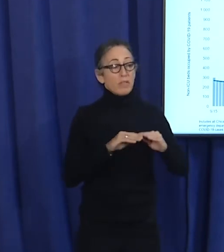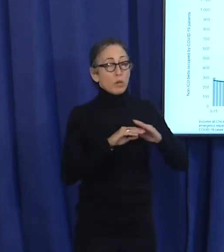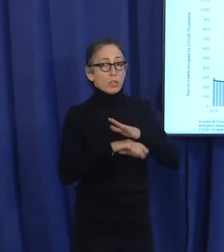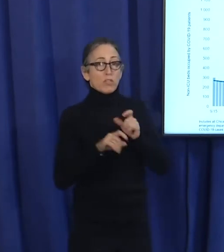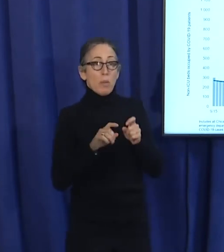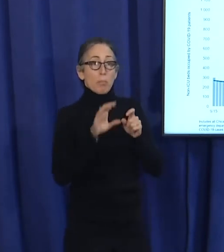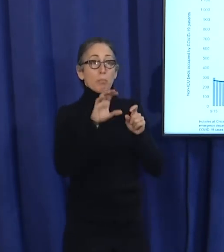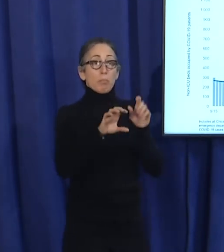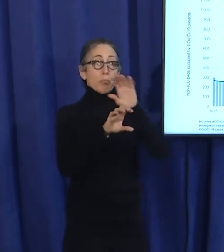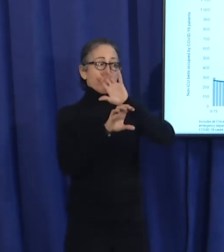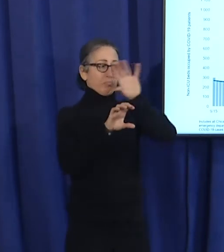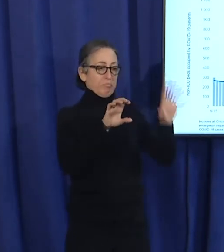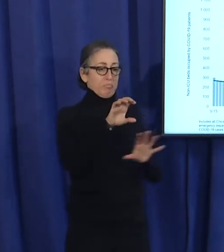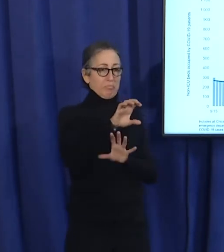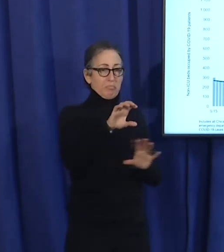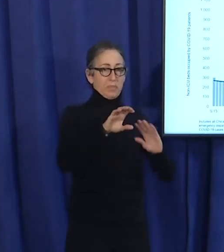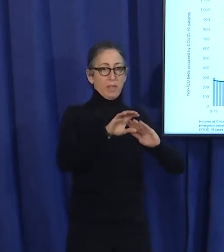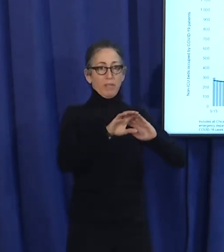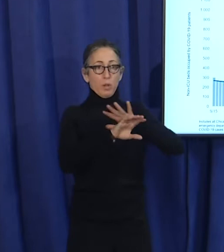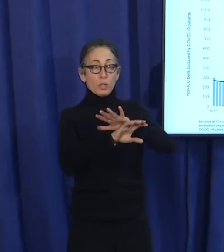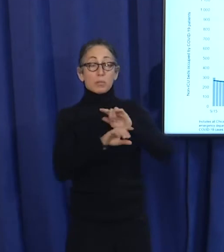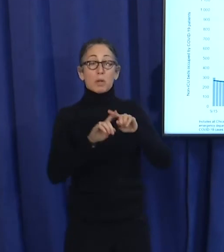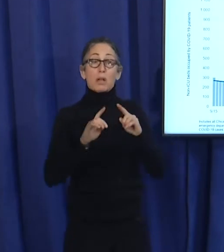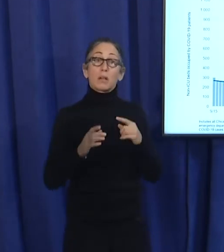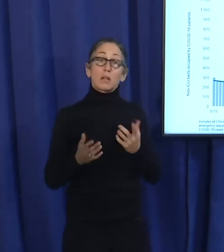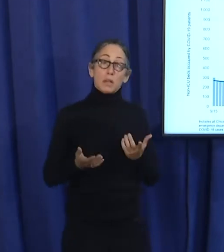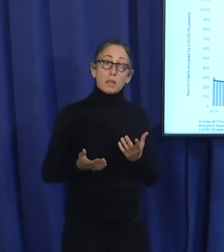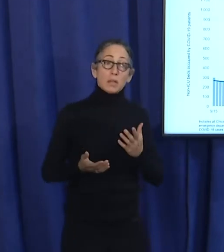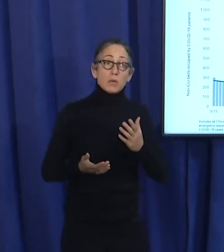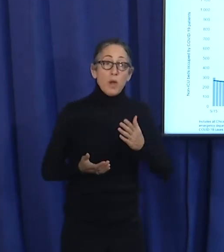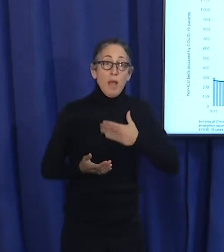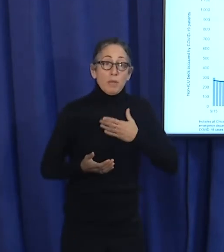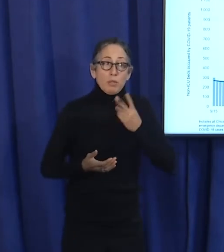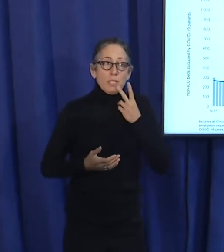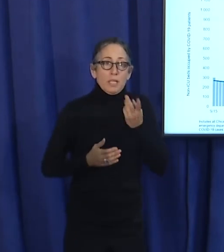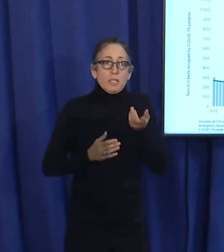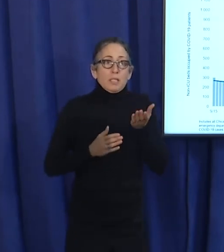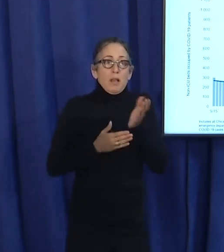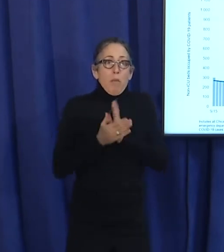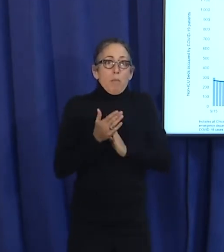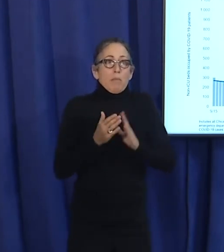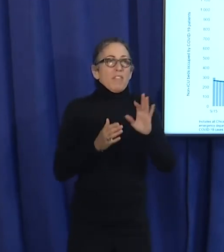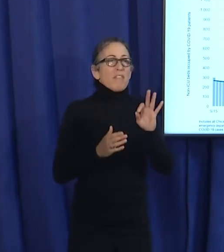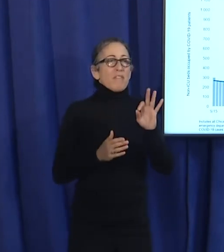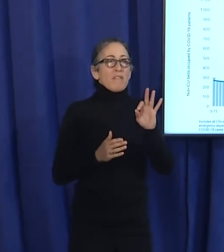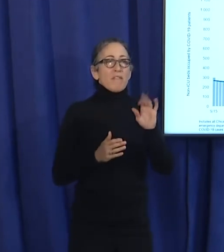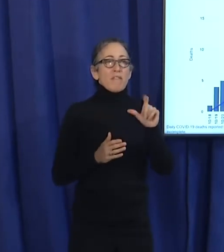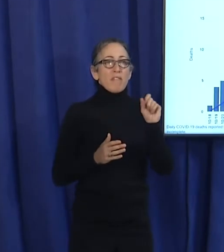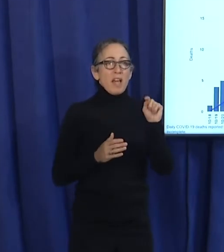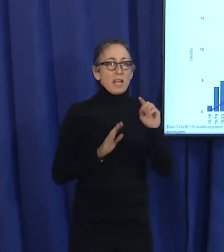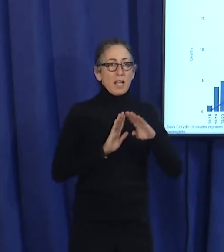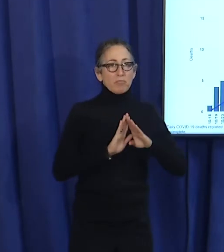feeling pleased to see some flattening at this point and want to see that continue.